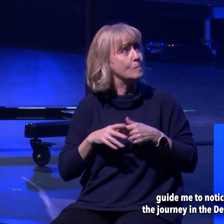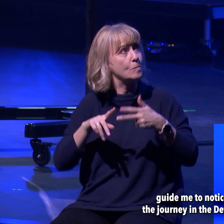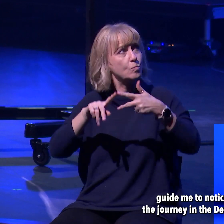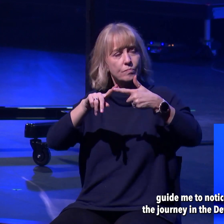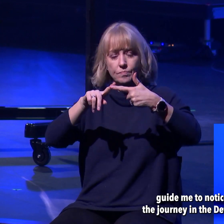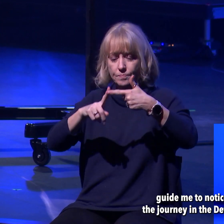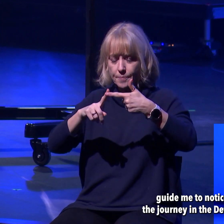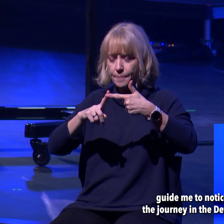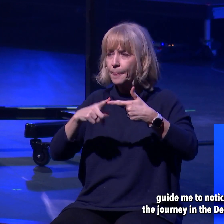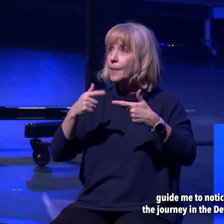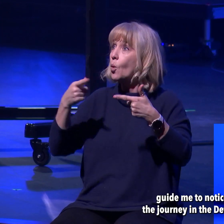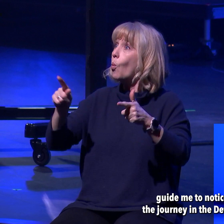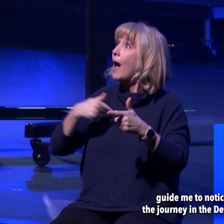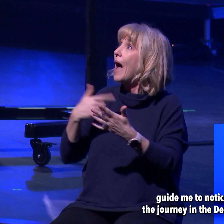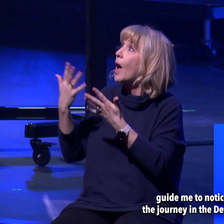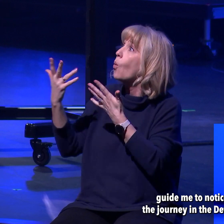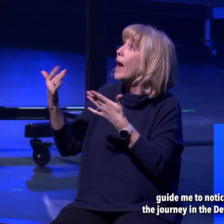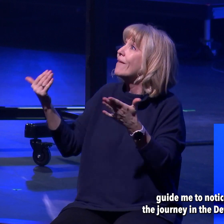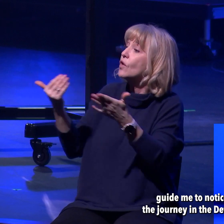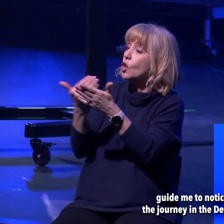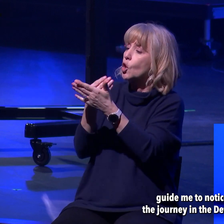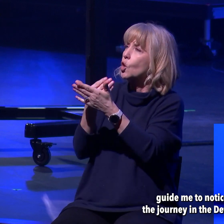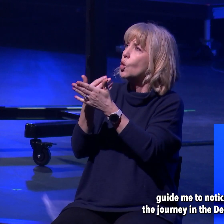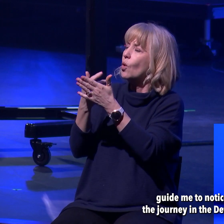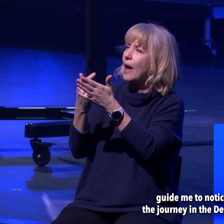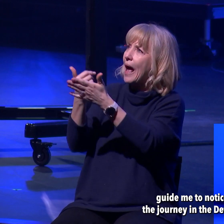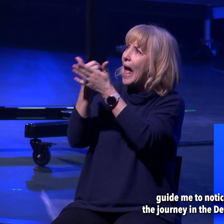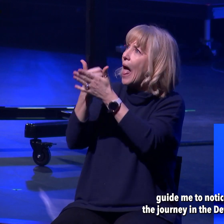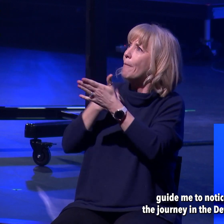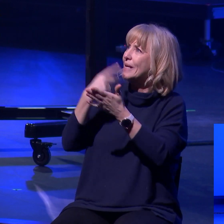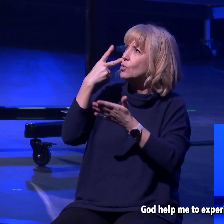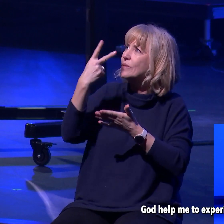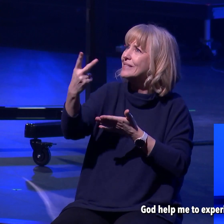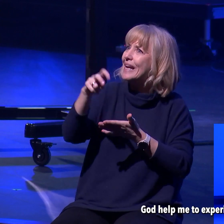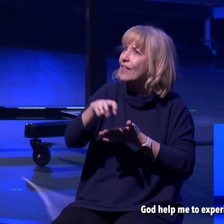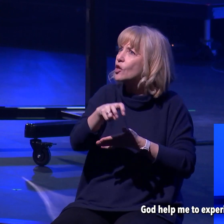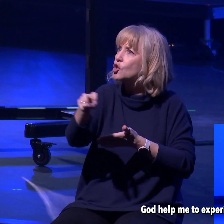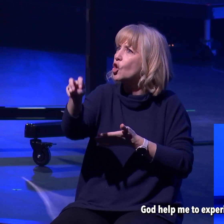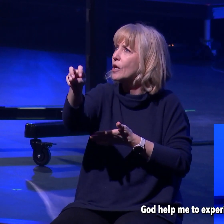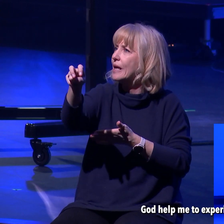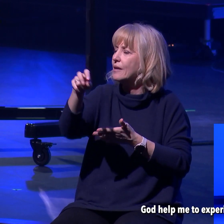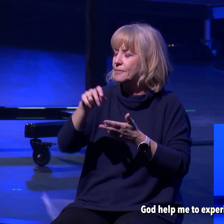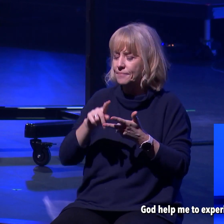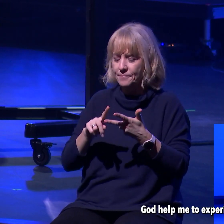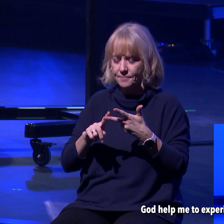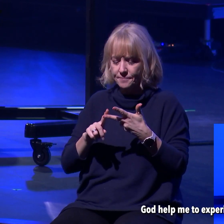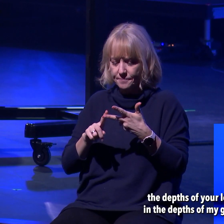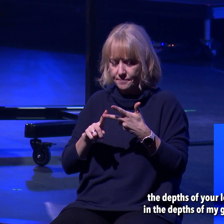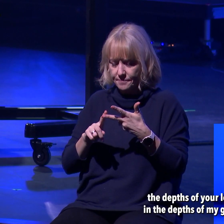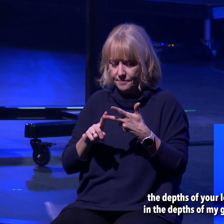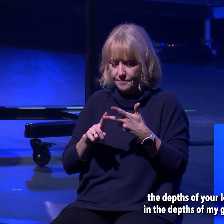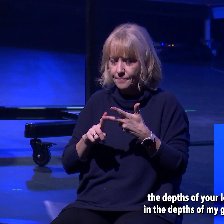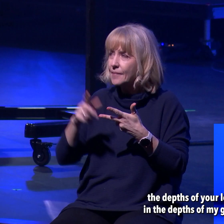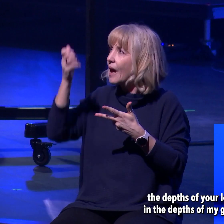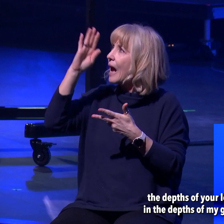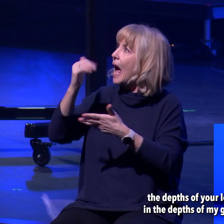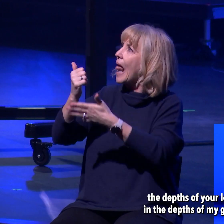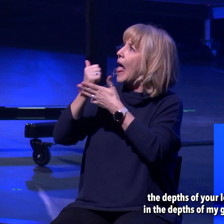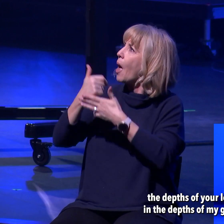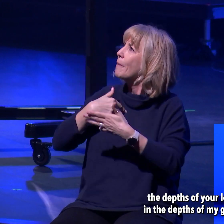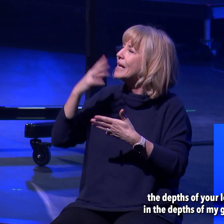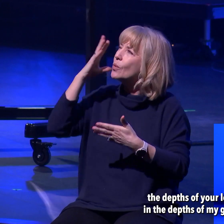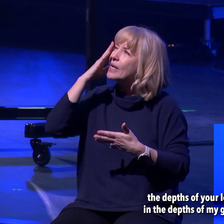guide me to notice the journey in the detour. God, help me to experience the depths of your